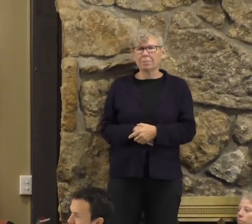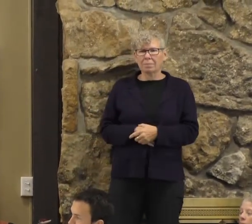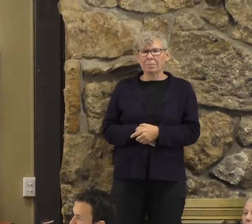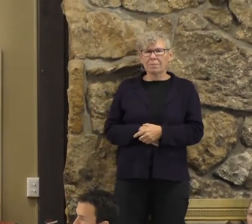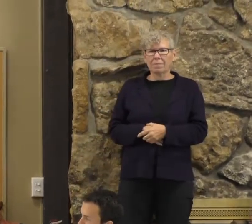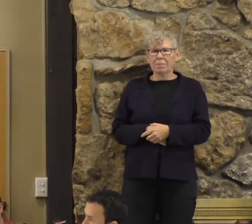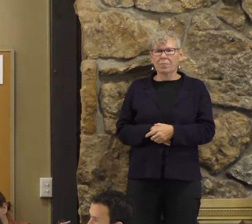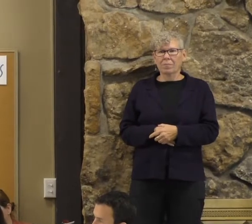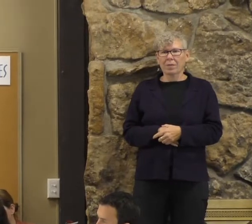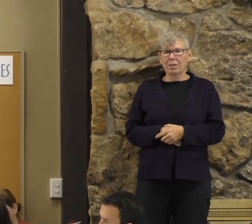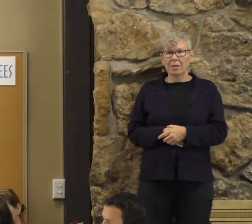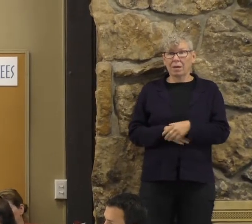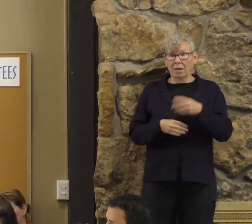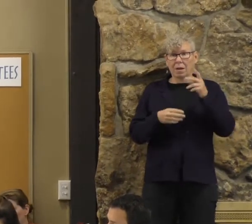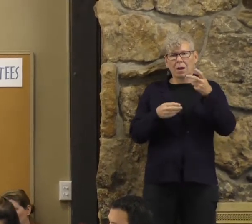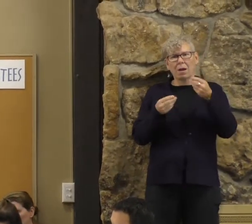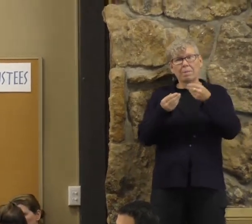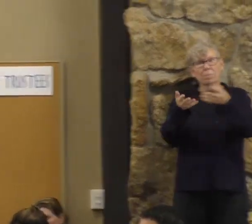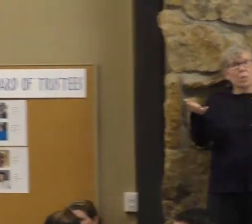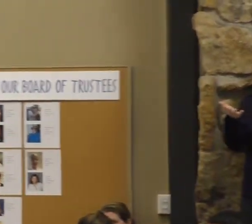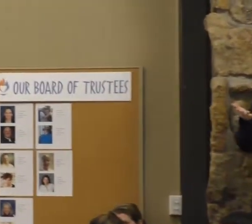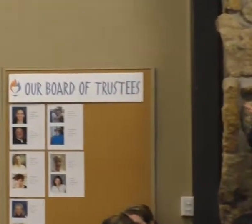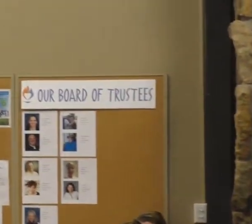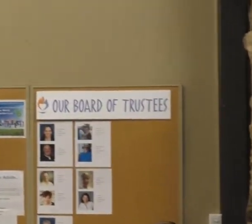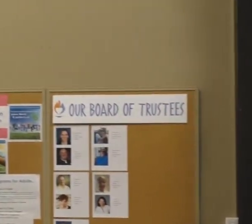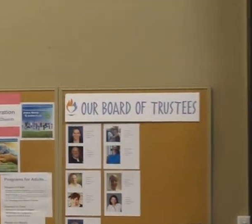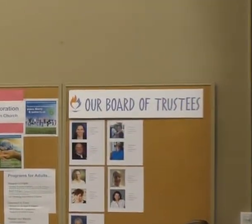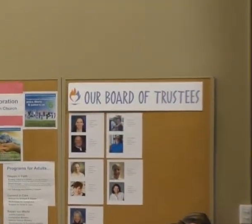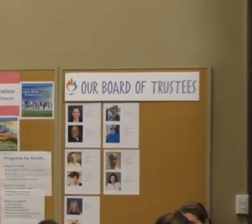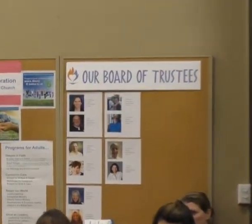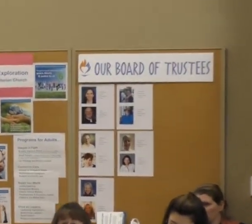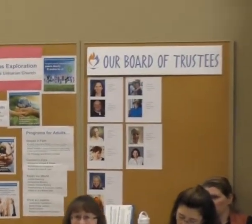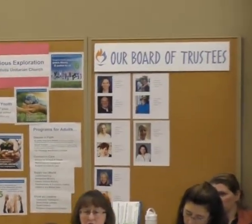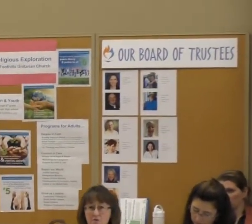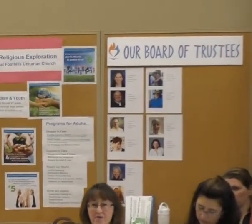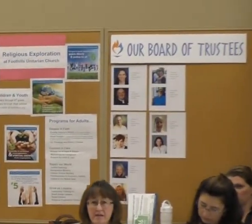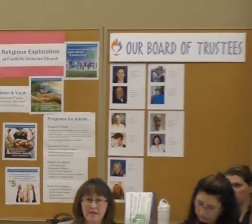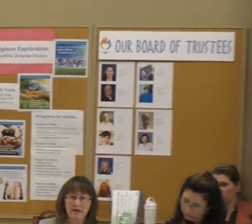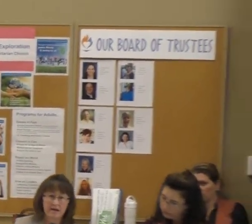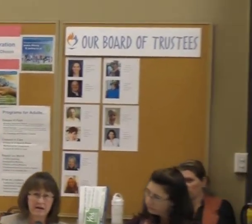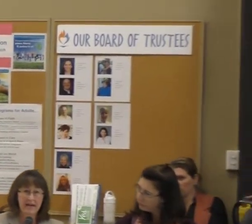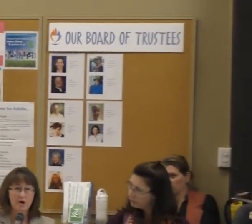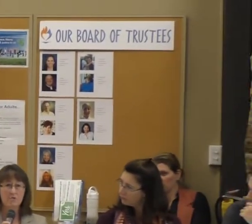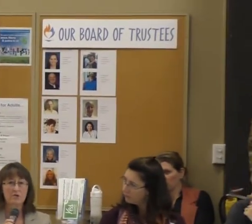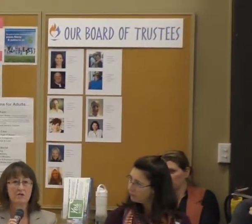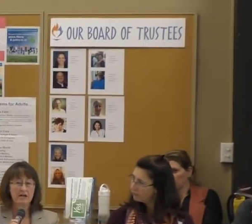those who receive Medicaid and are enrolled in the ACC, or the